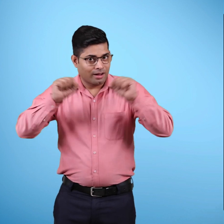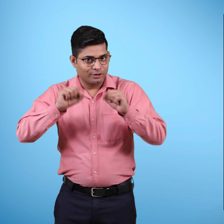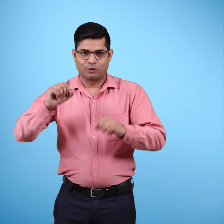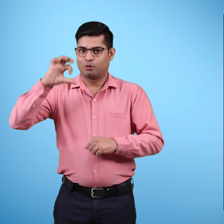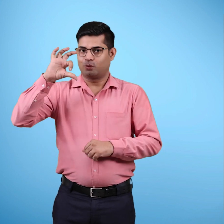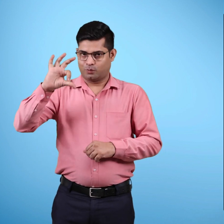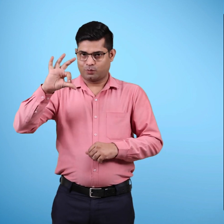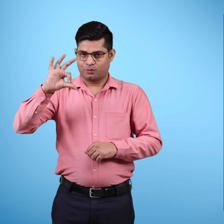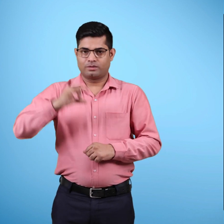Activity 9.